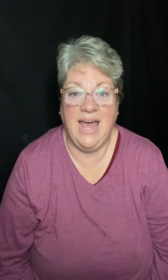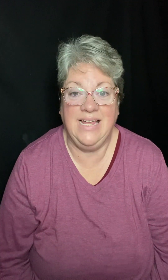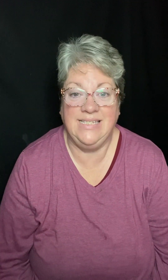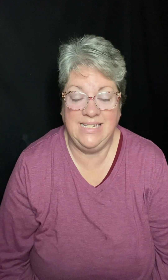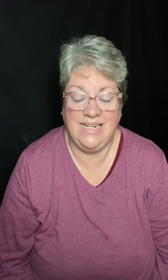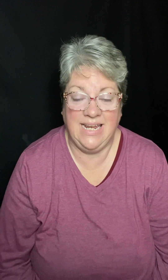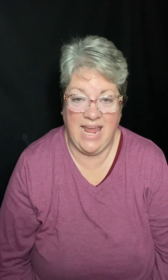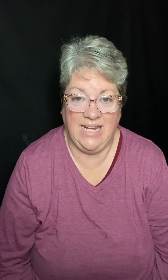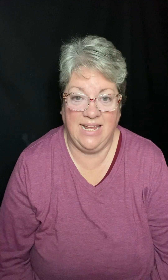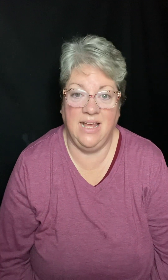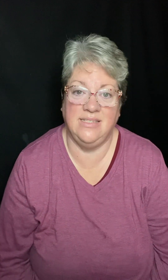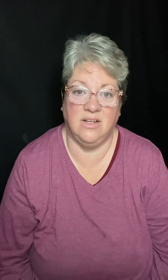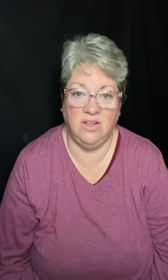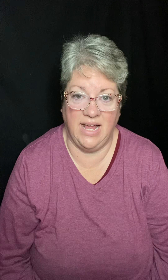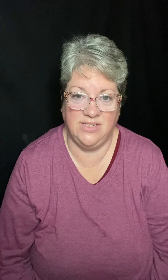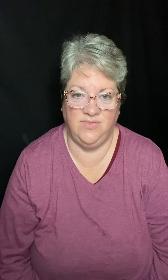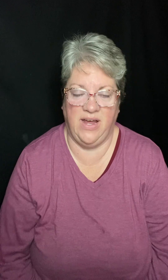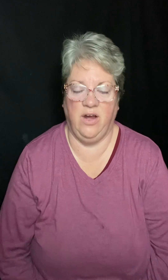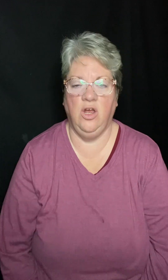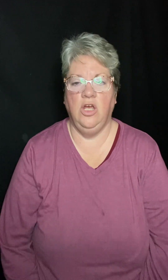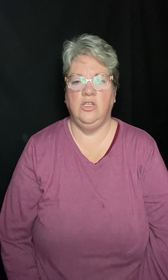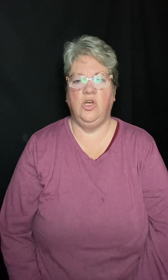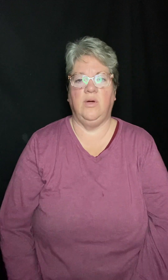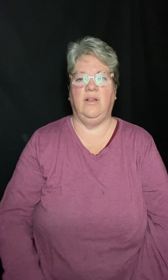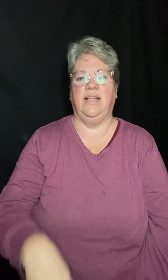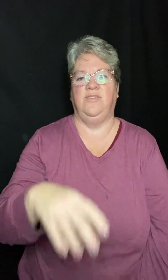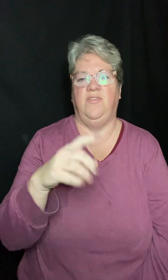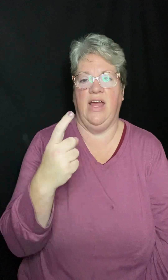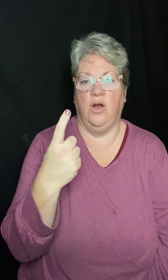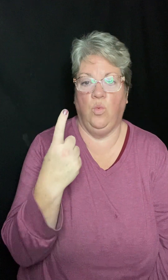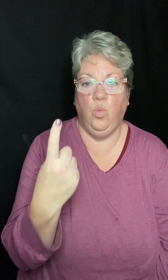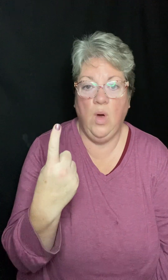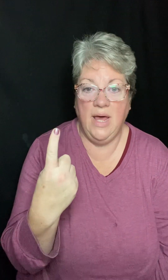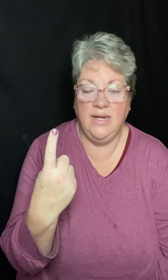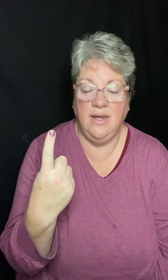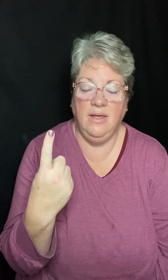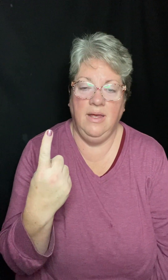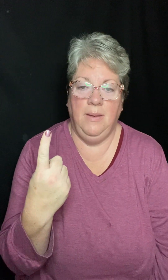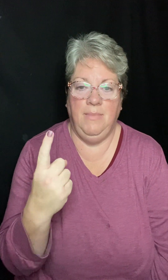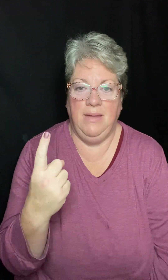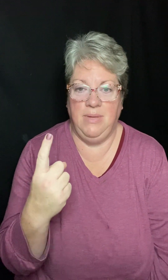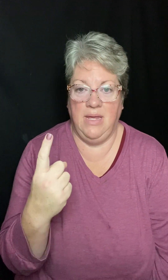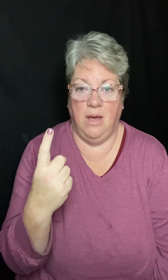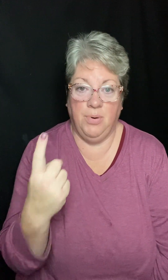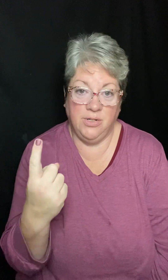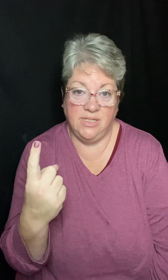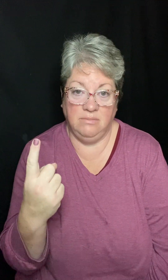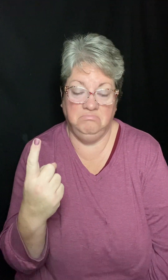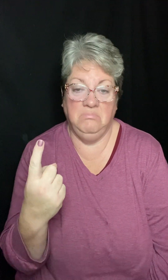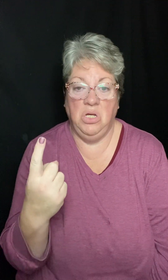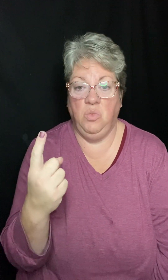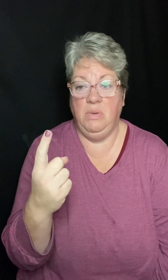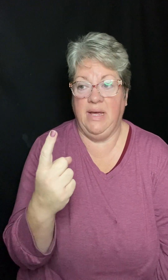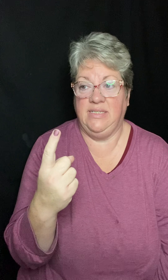is indicating it's a classifier. So a classifier 1 might be a person. We might see